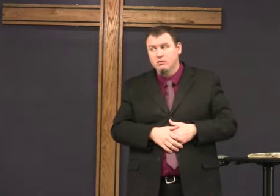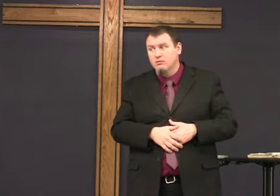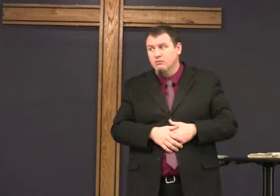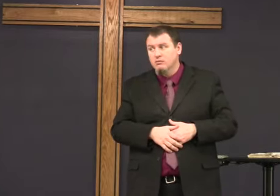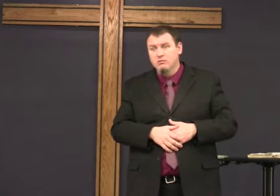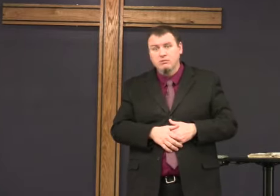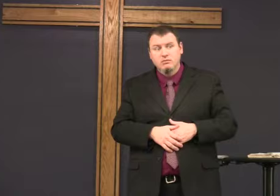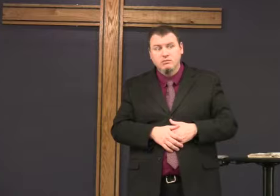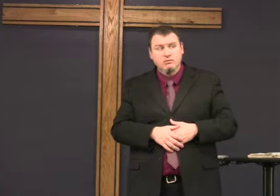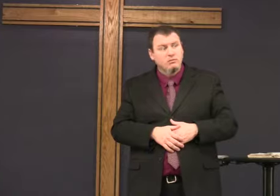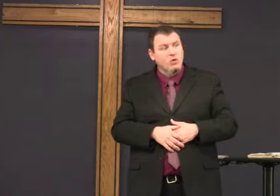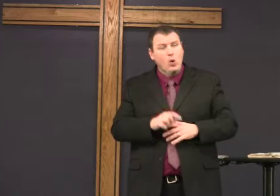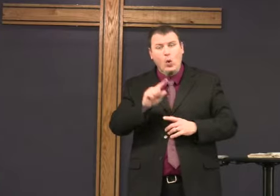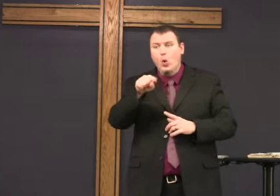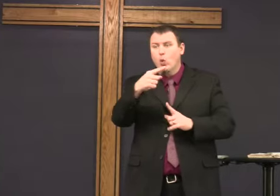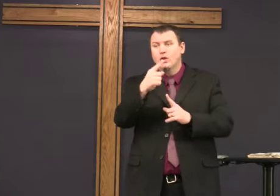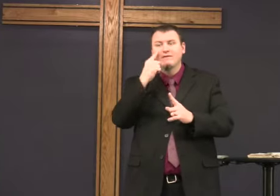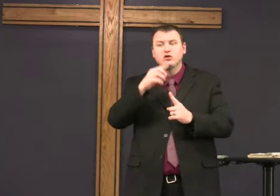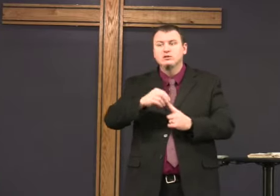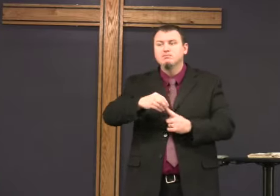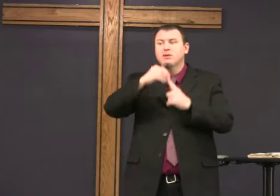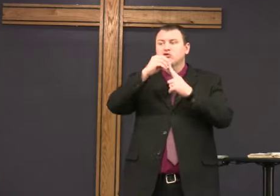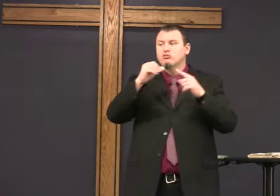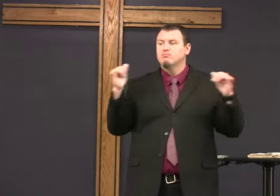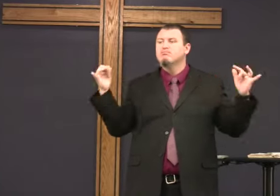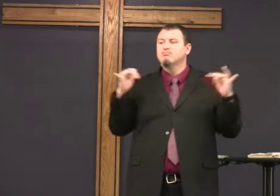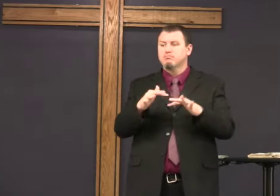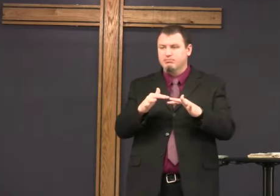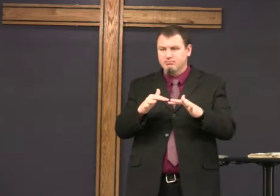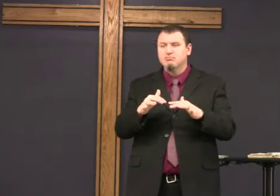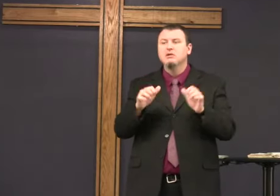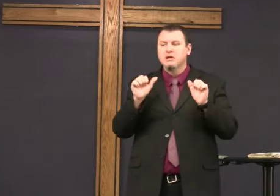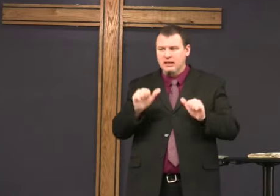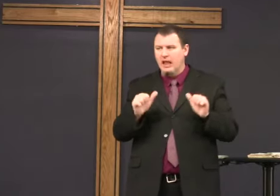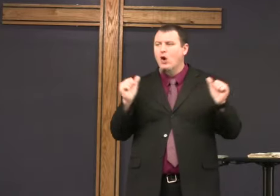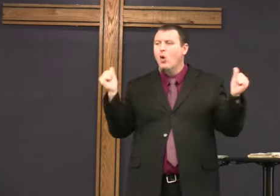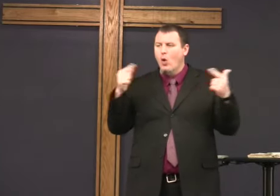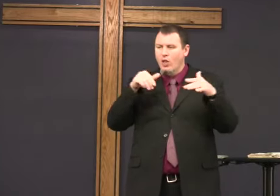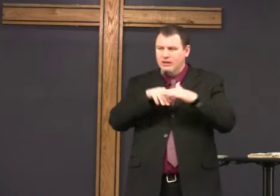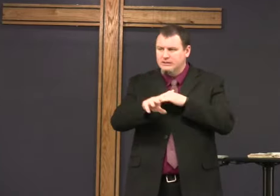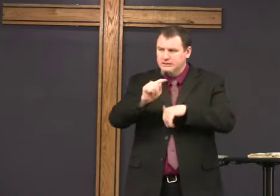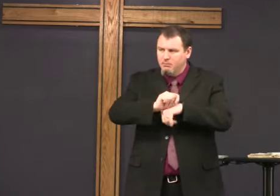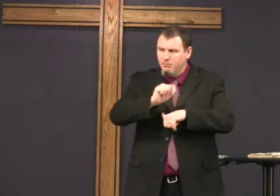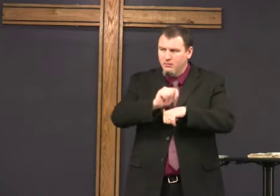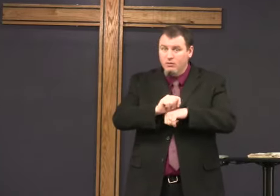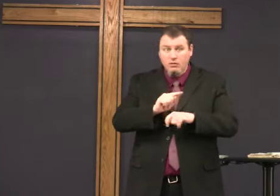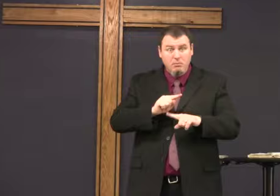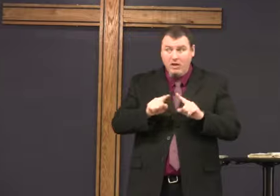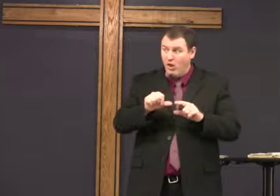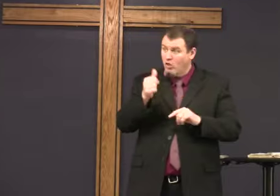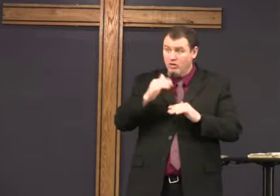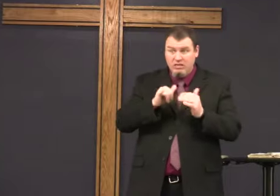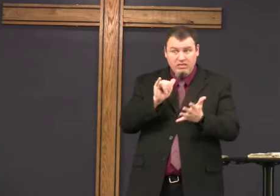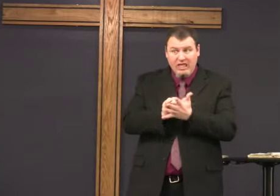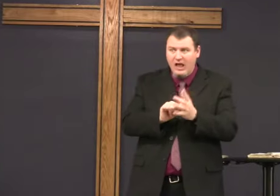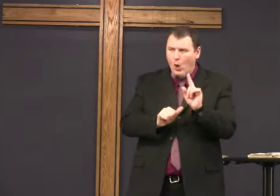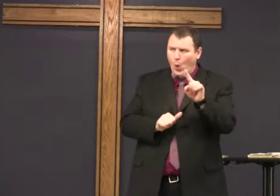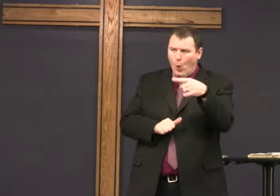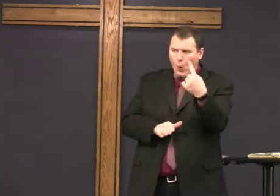He's not supposed to go into the temple. Only for a special gathering can all go into the temple. But other